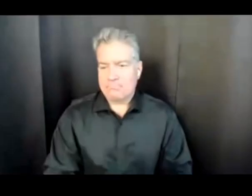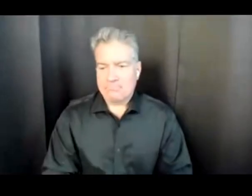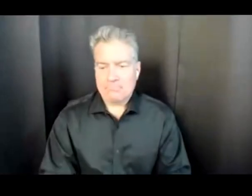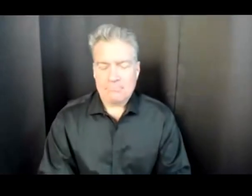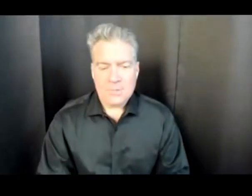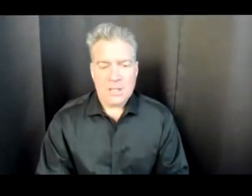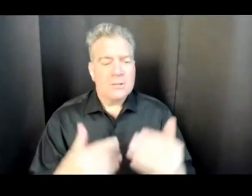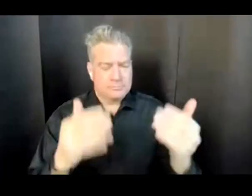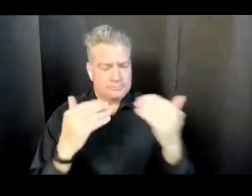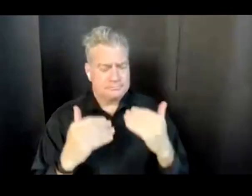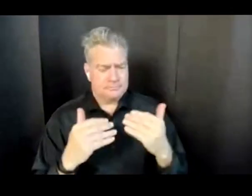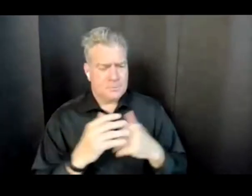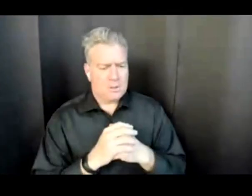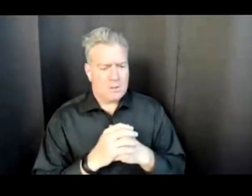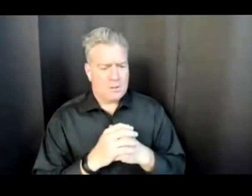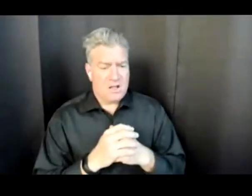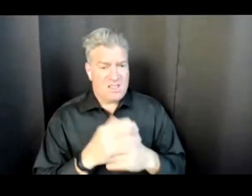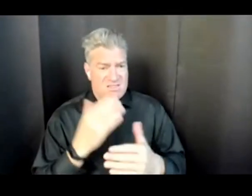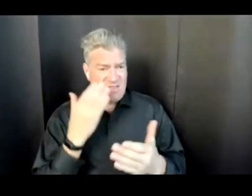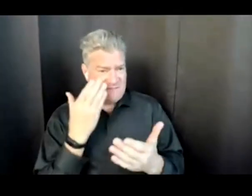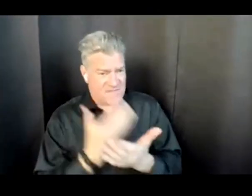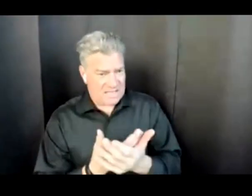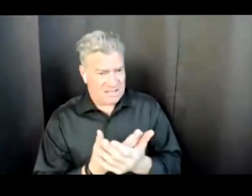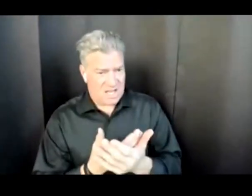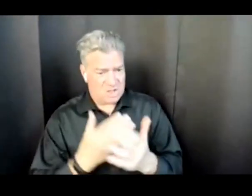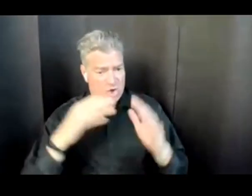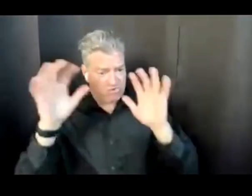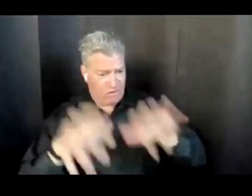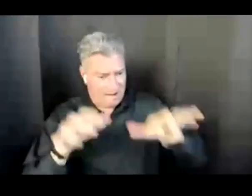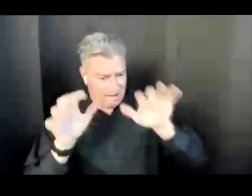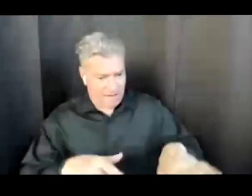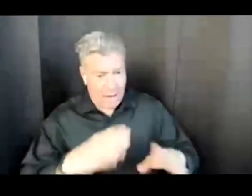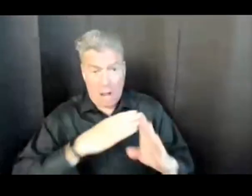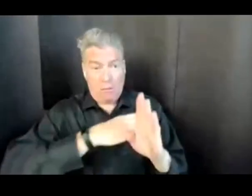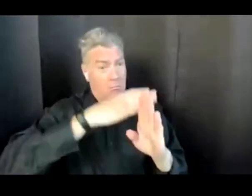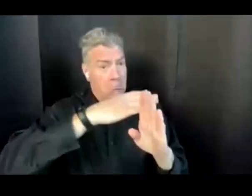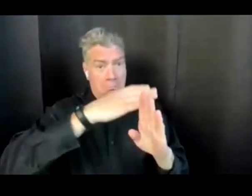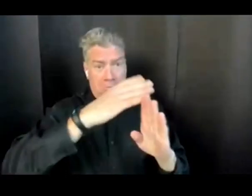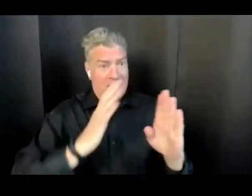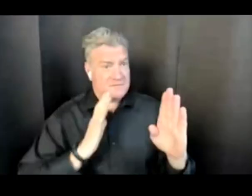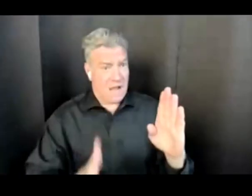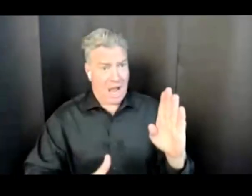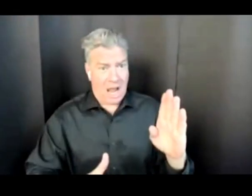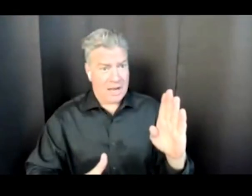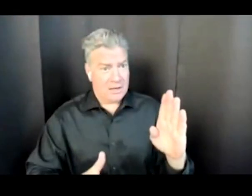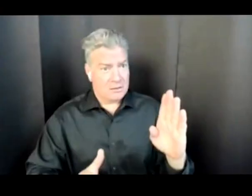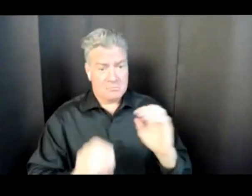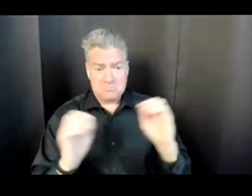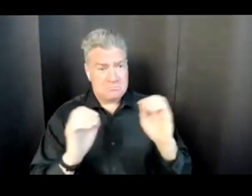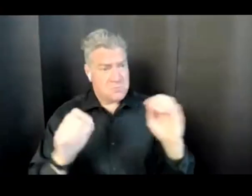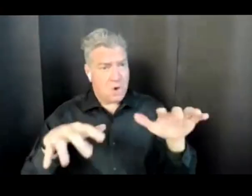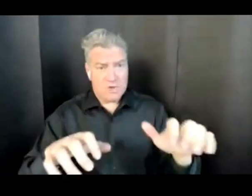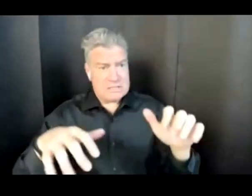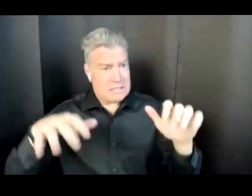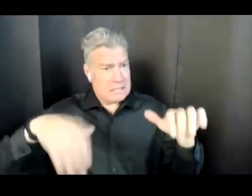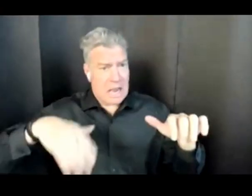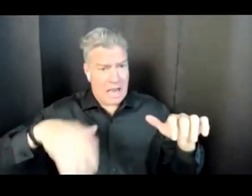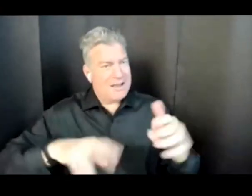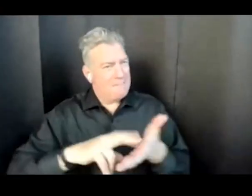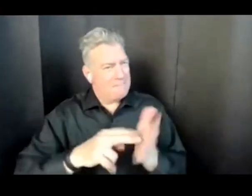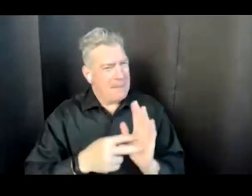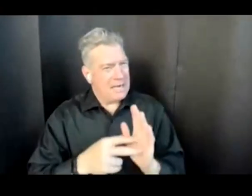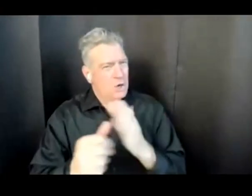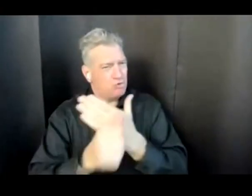Does the fact that it's raining and above freezing into tonight reduce the risk of power outages tomorrow due